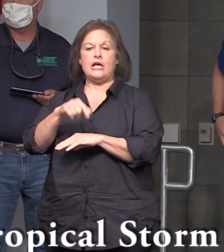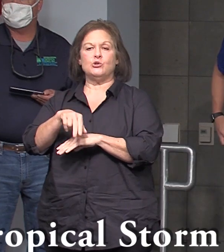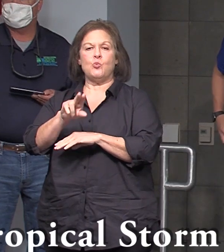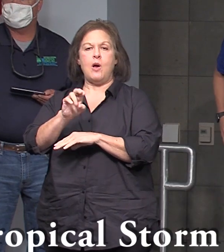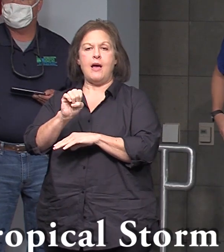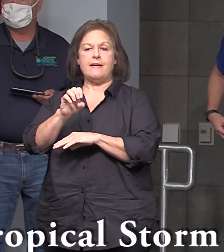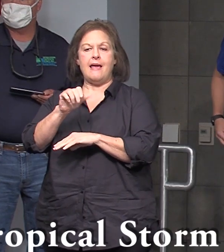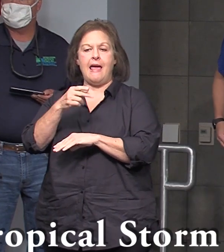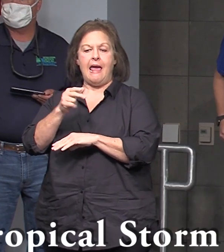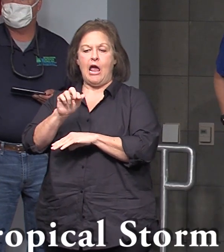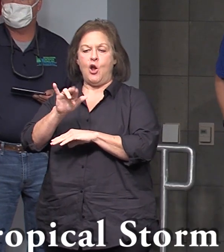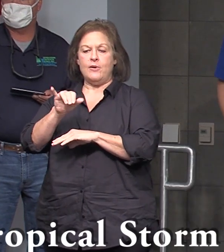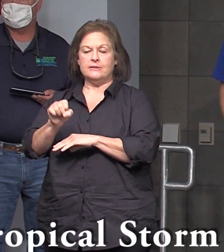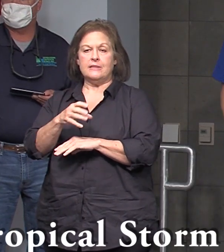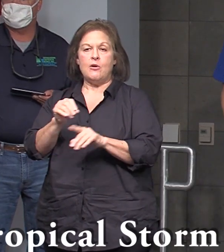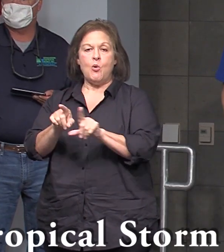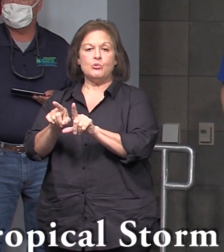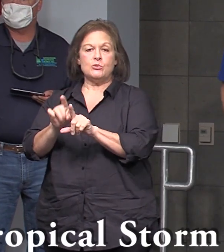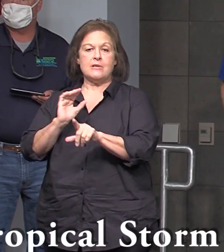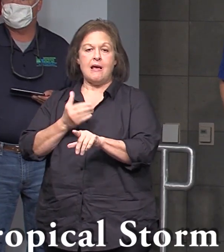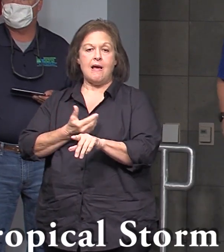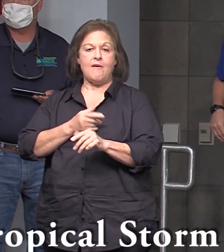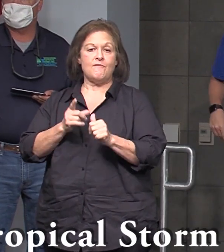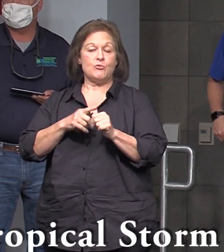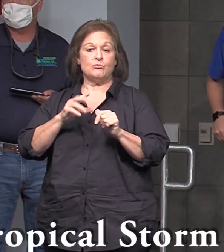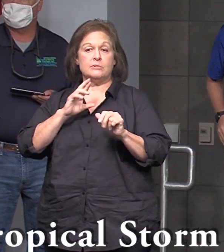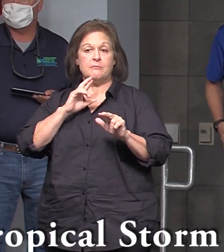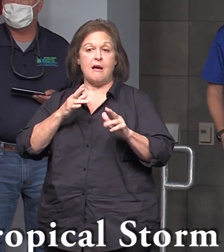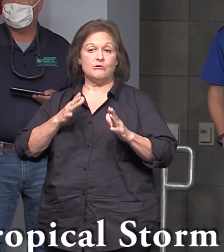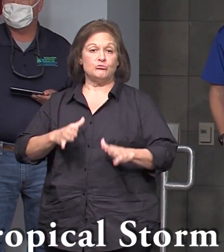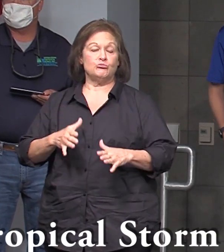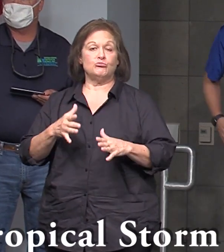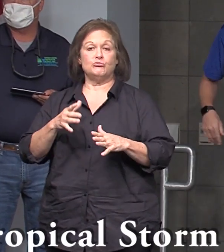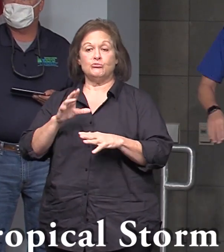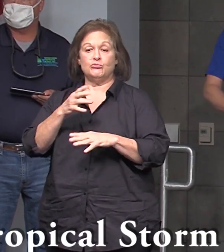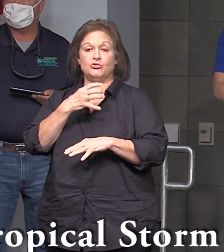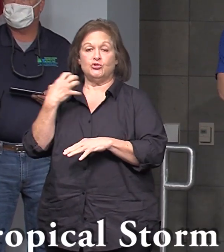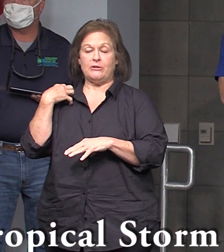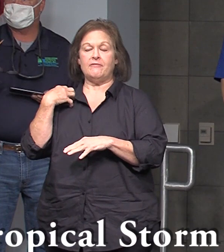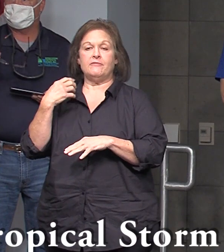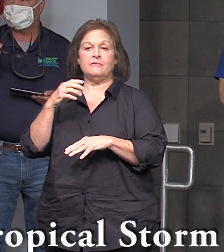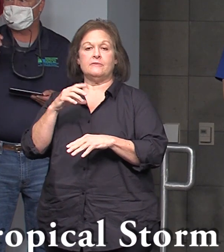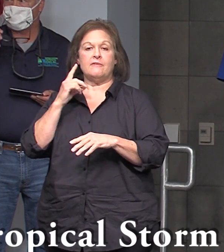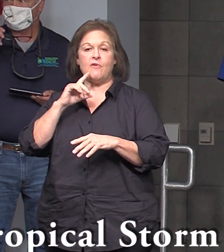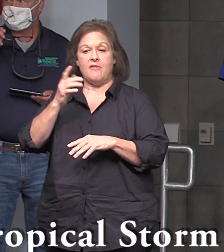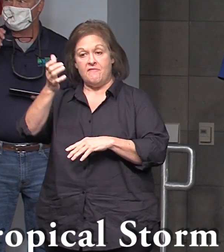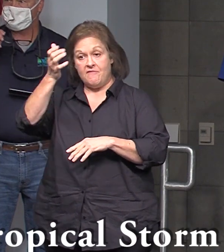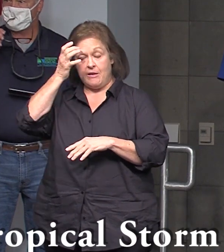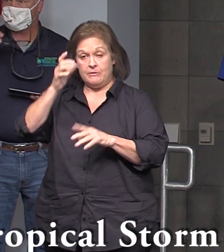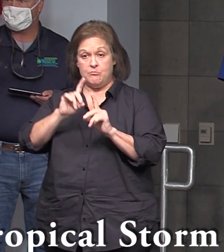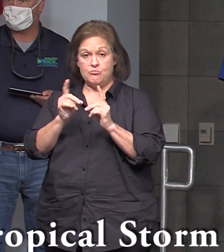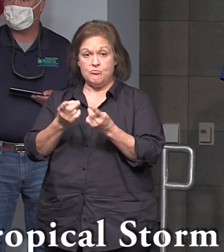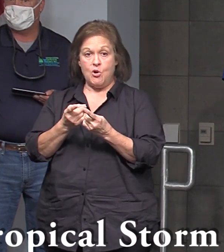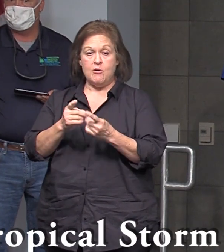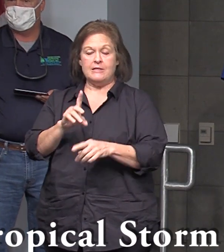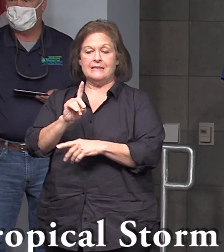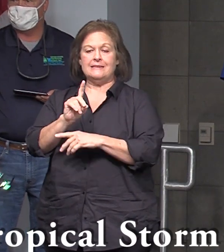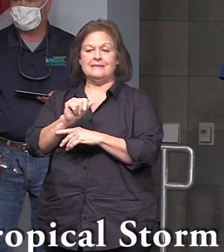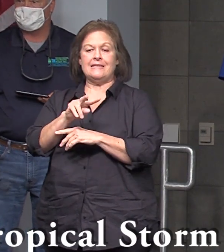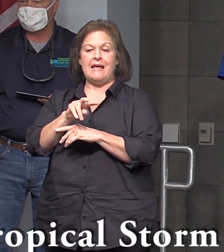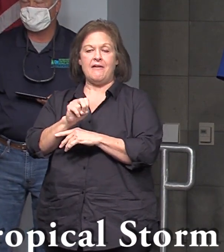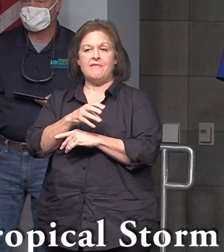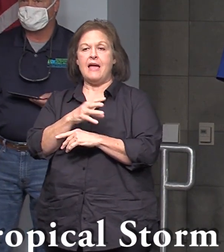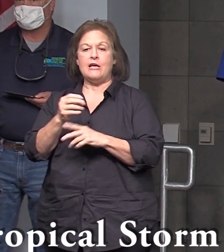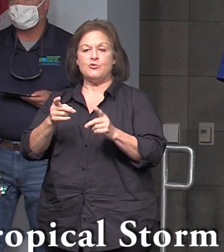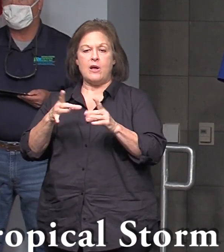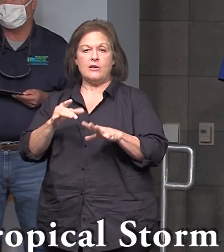Harris. And as well as our first responder contingency, our Chief of East Bank Consolidated Fire Department, Chief Dave Tibbetts, and